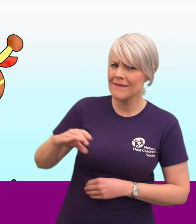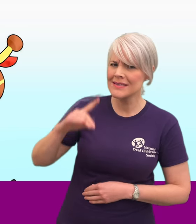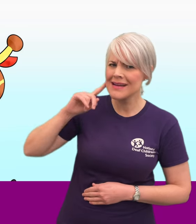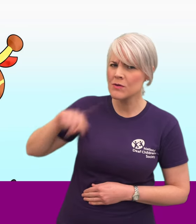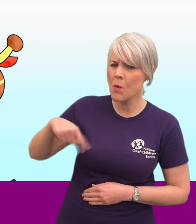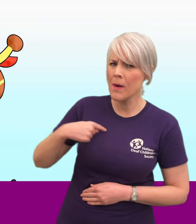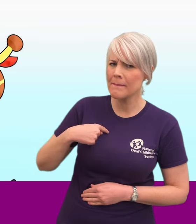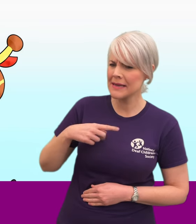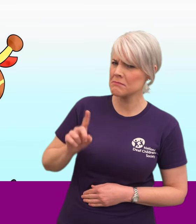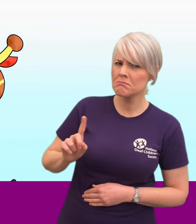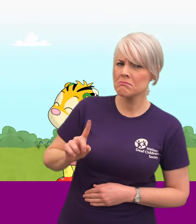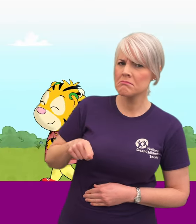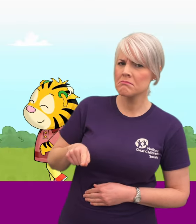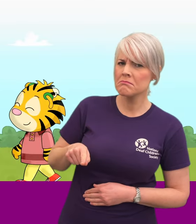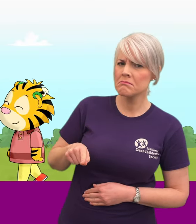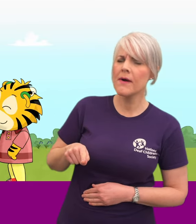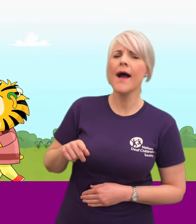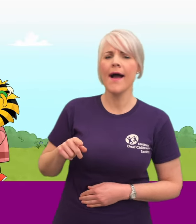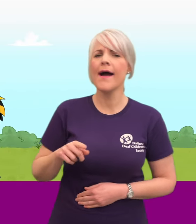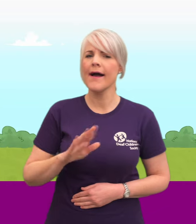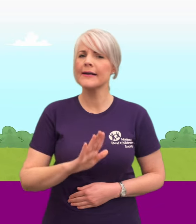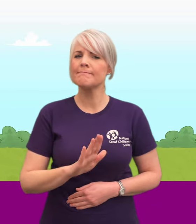Why is Elephant ignoring me?